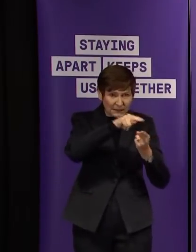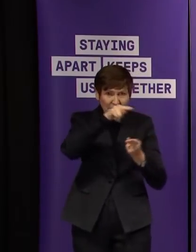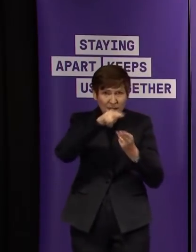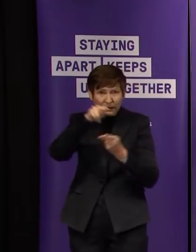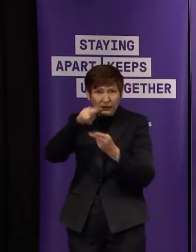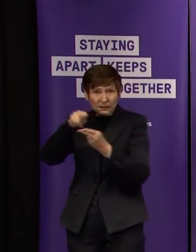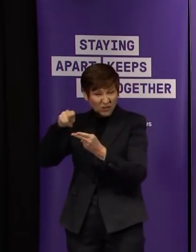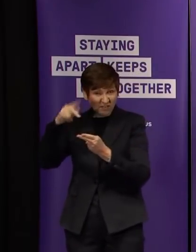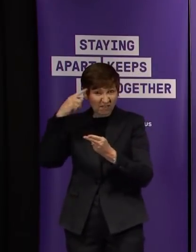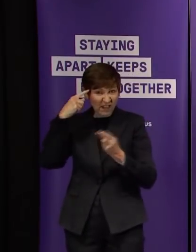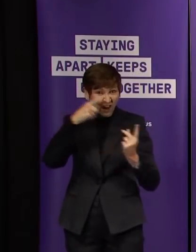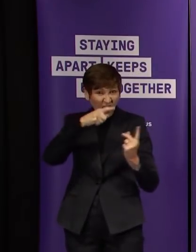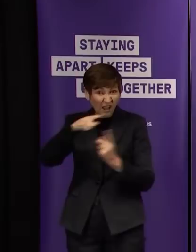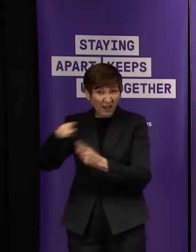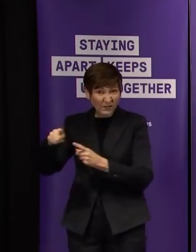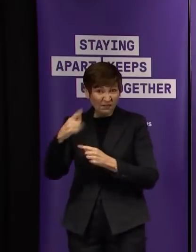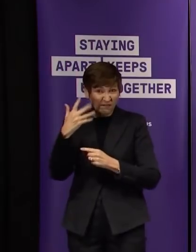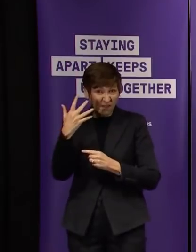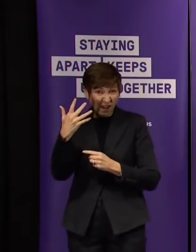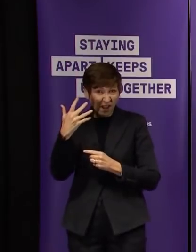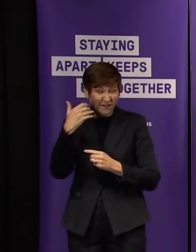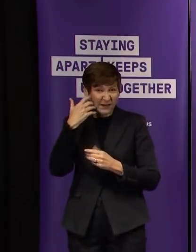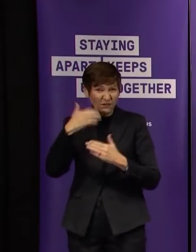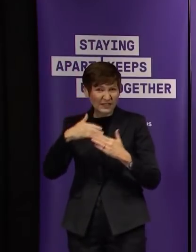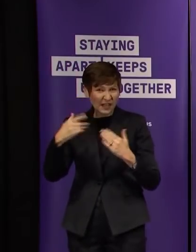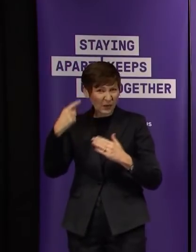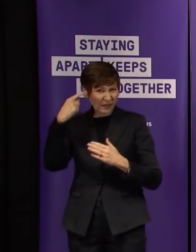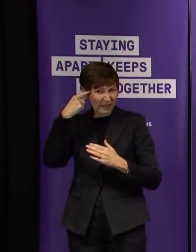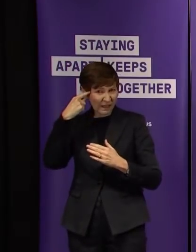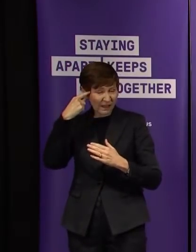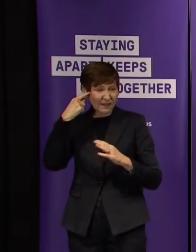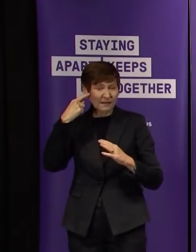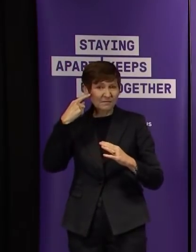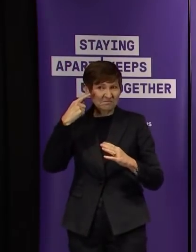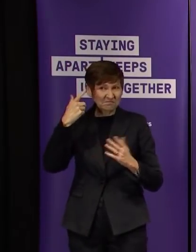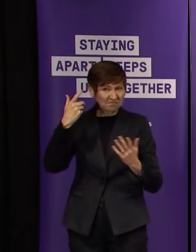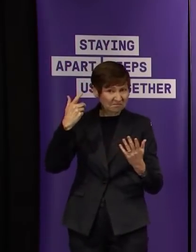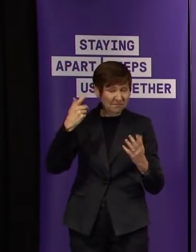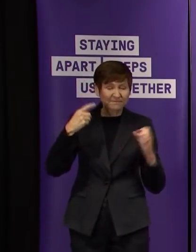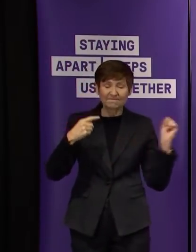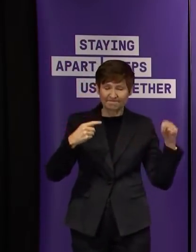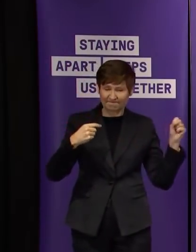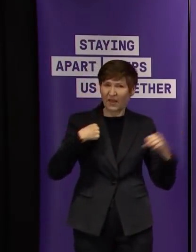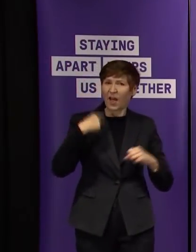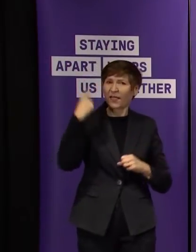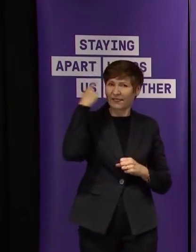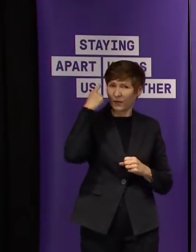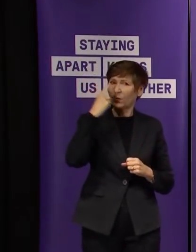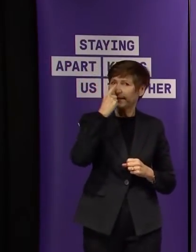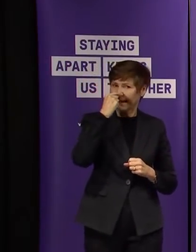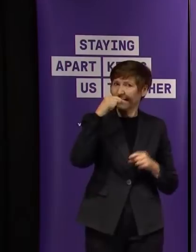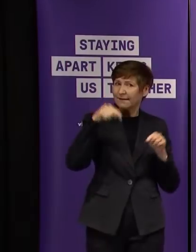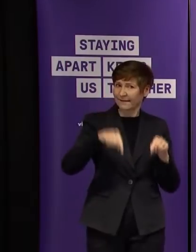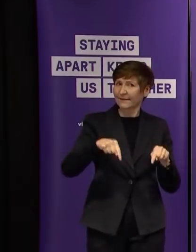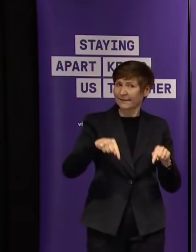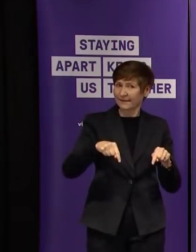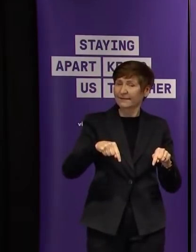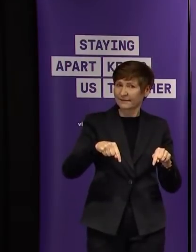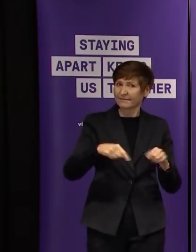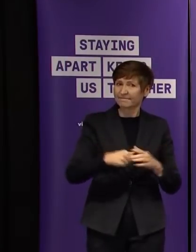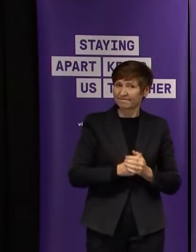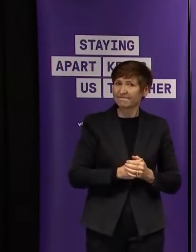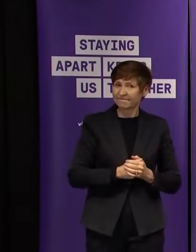I think so. The difference in Victoria is that we've got restrictions, we've got policy settings that stop those